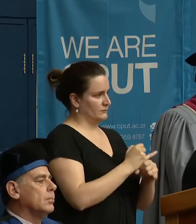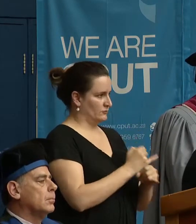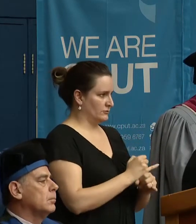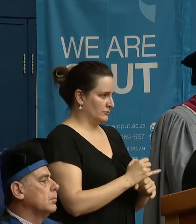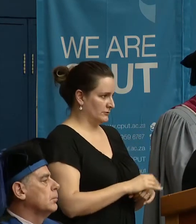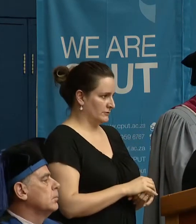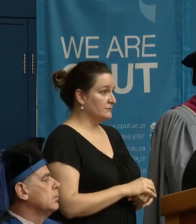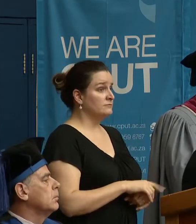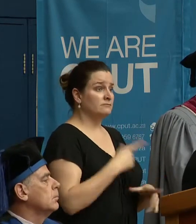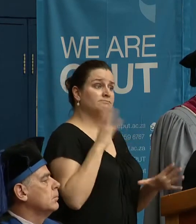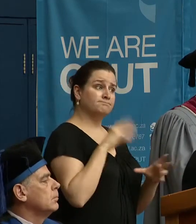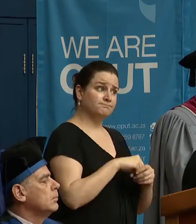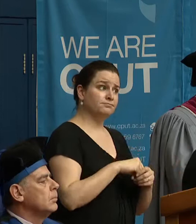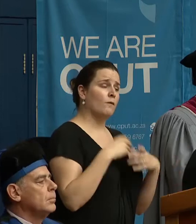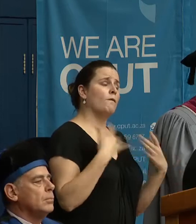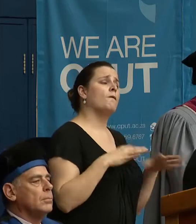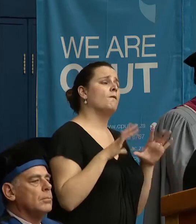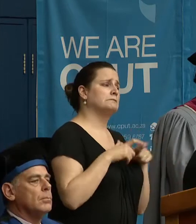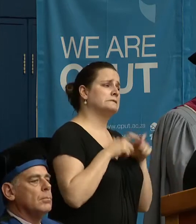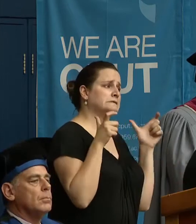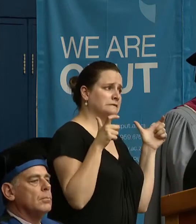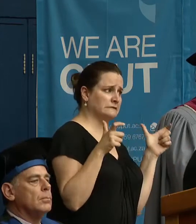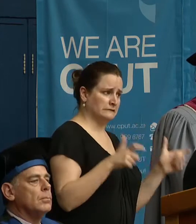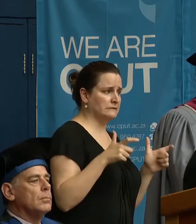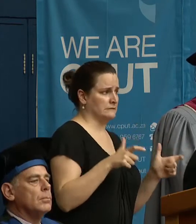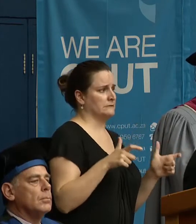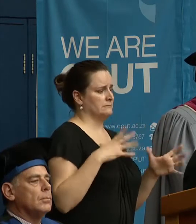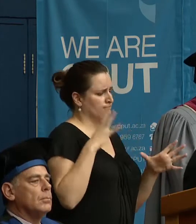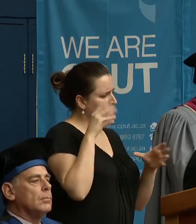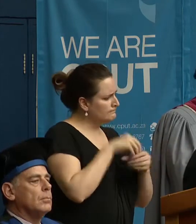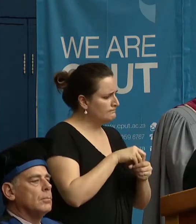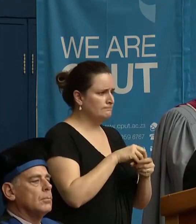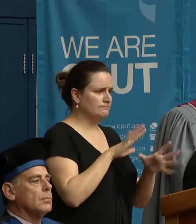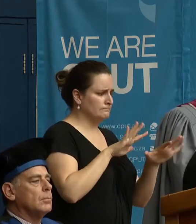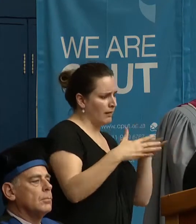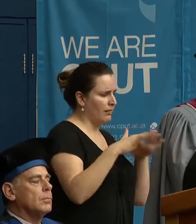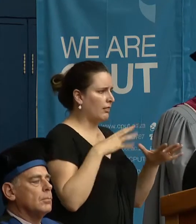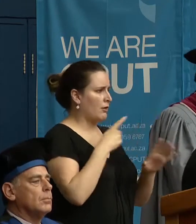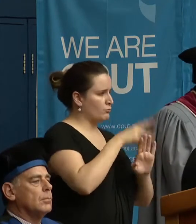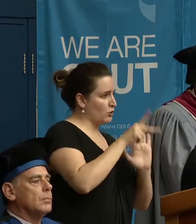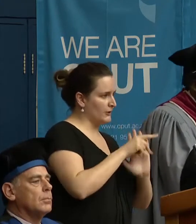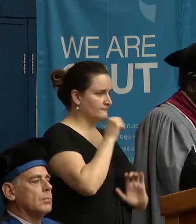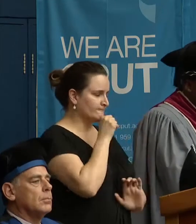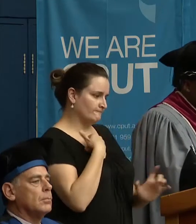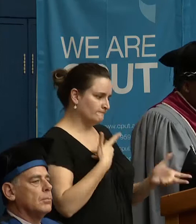been involved in many large, complex, and innovative, and often controversial projects.